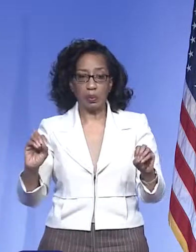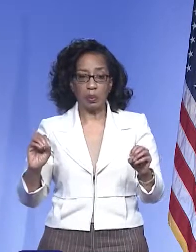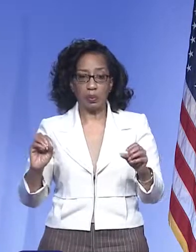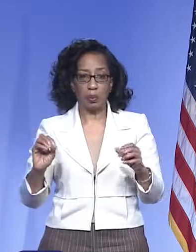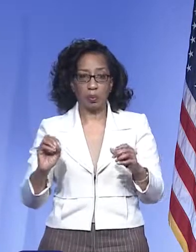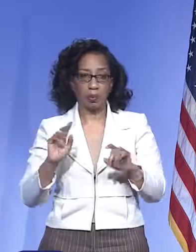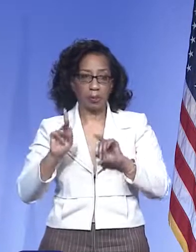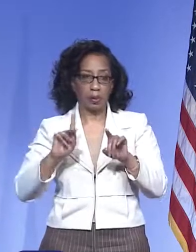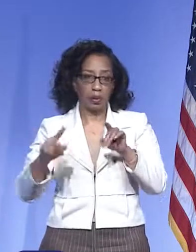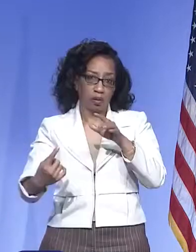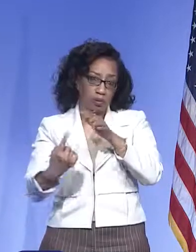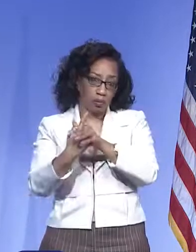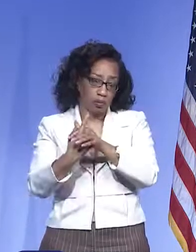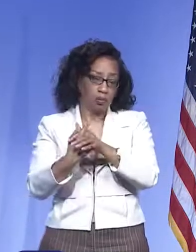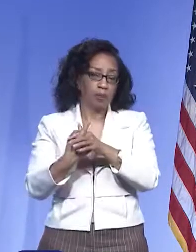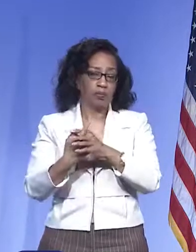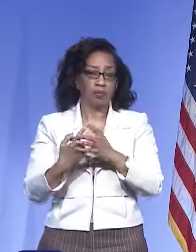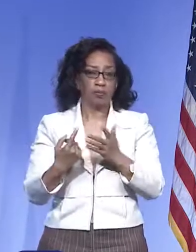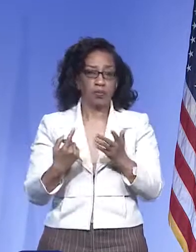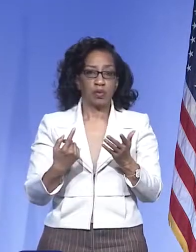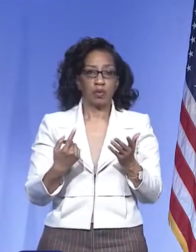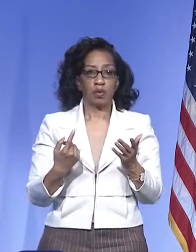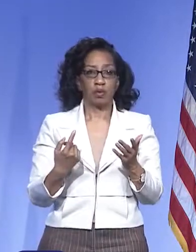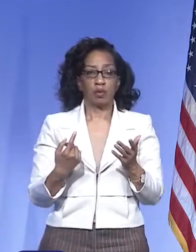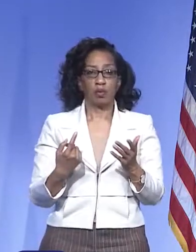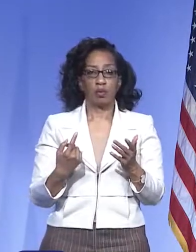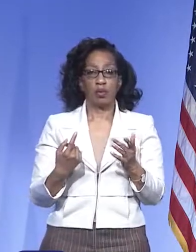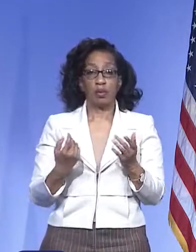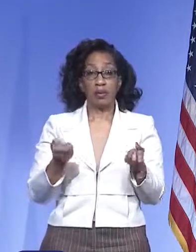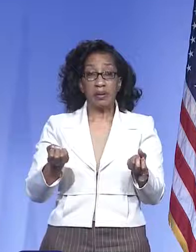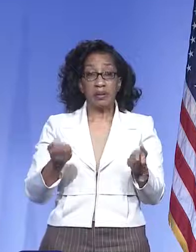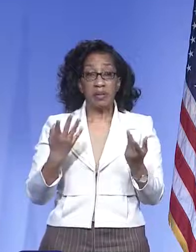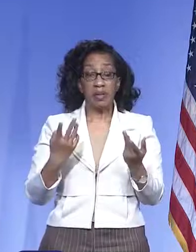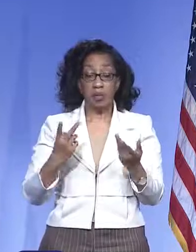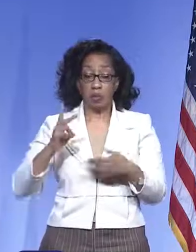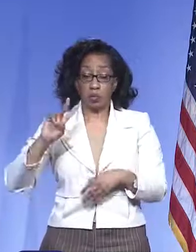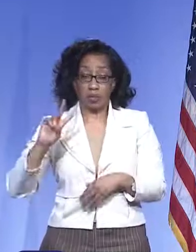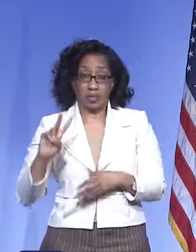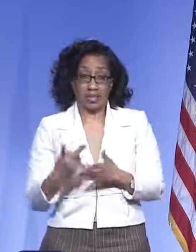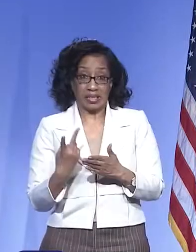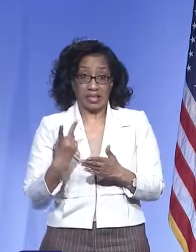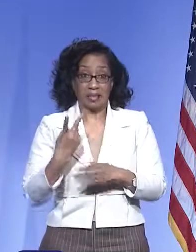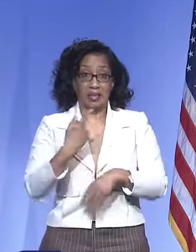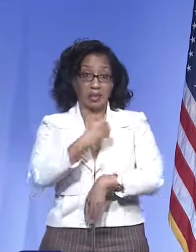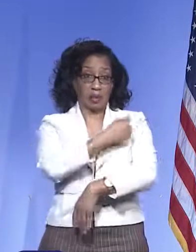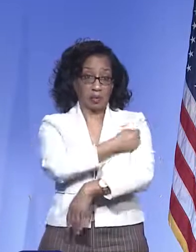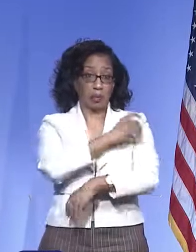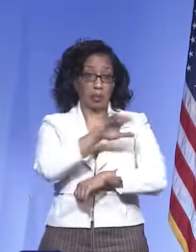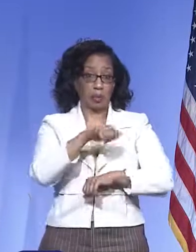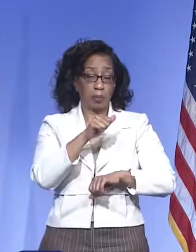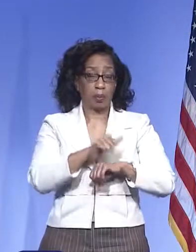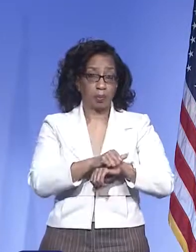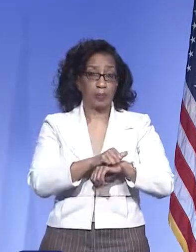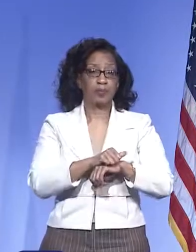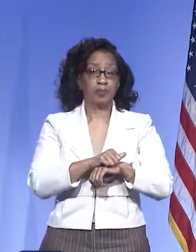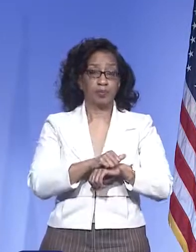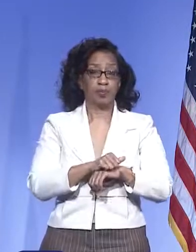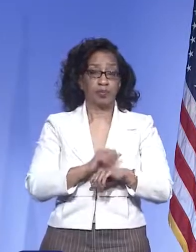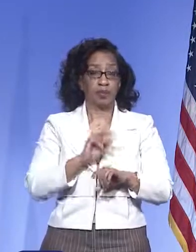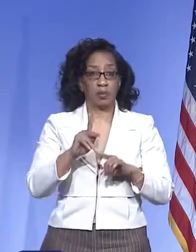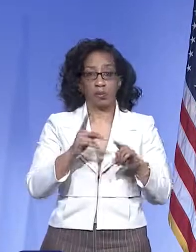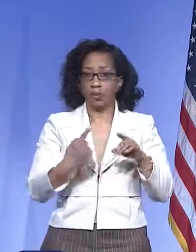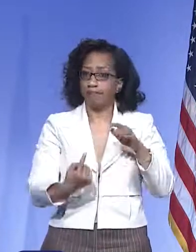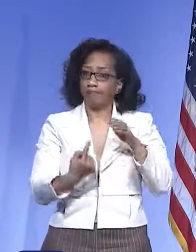to fill them. And as Sam asked in his last question, many of those were second dose appointments that were left unfilled.